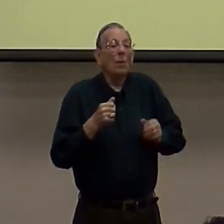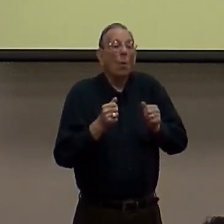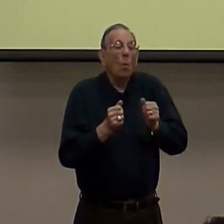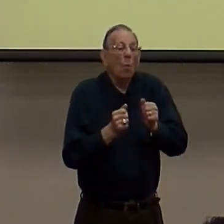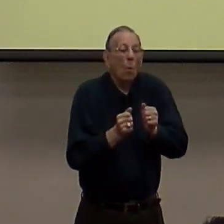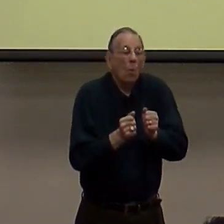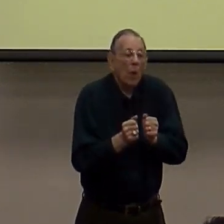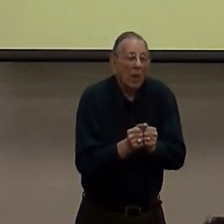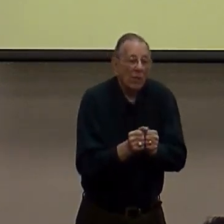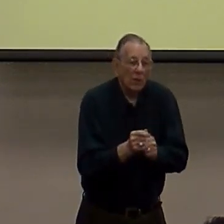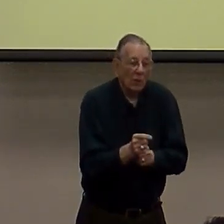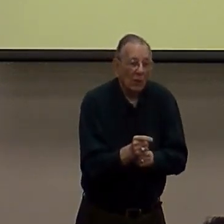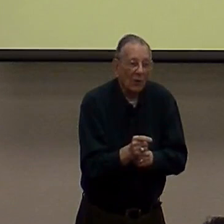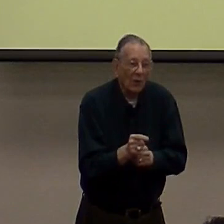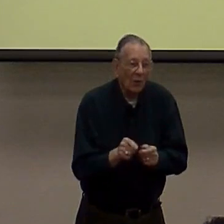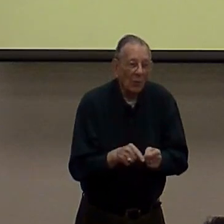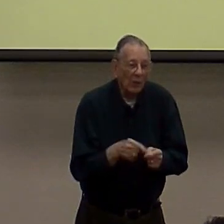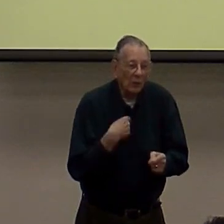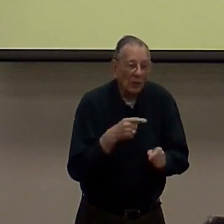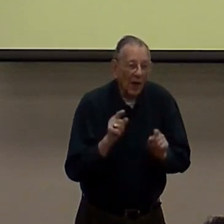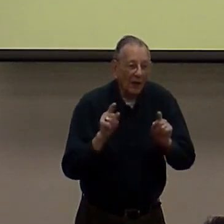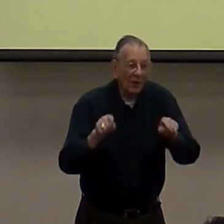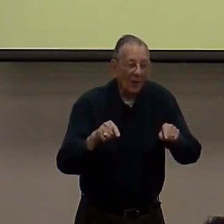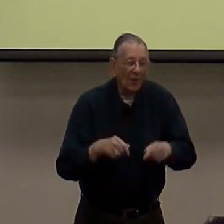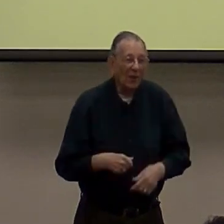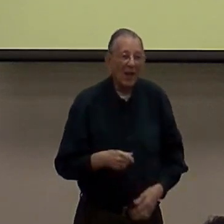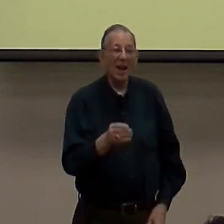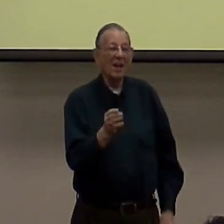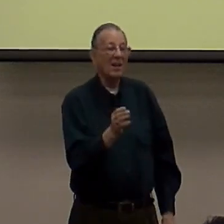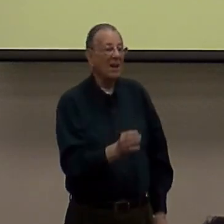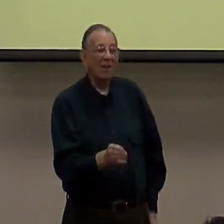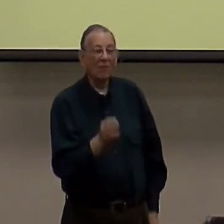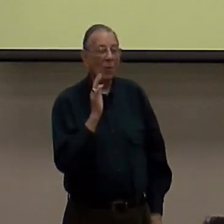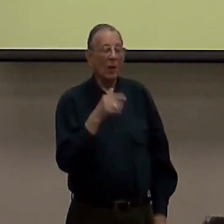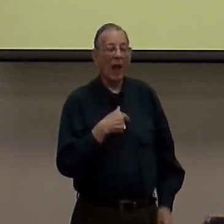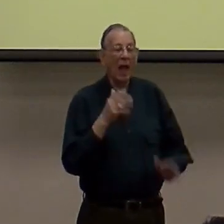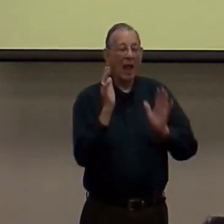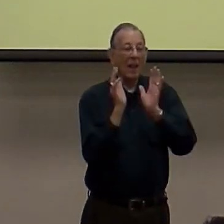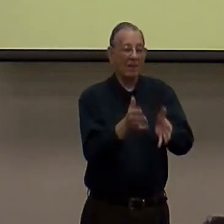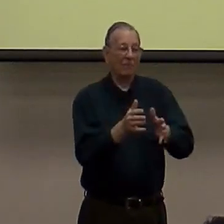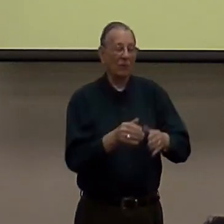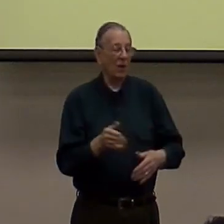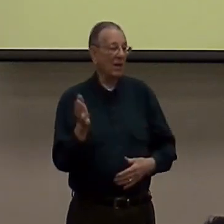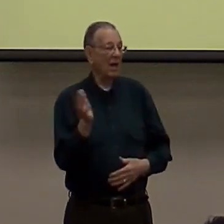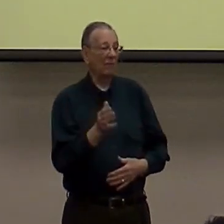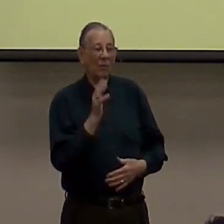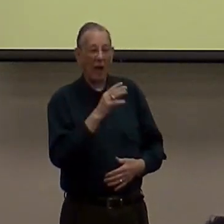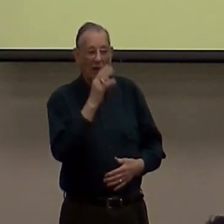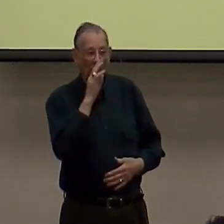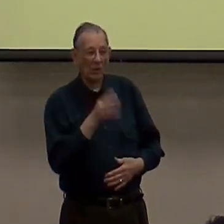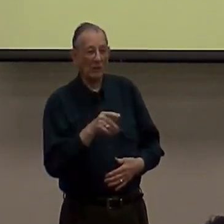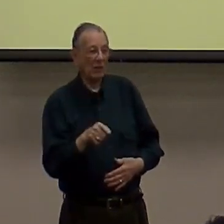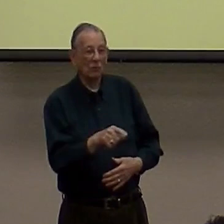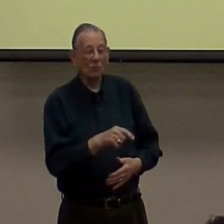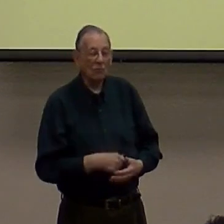you when we go. Never will I leave you. Never will I forsake